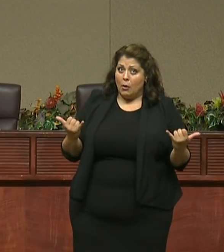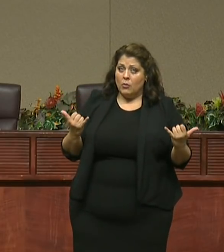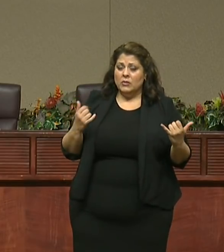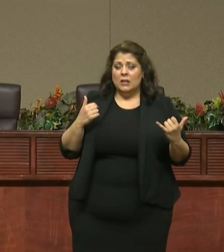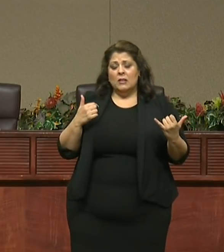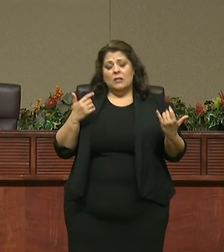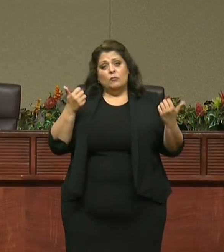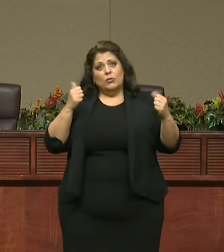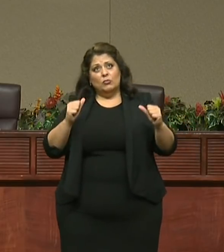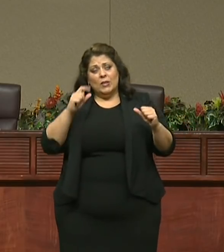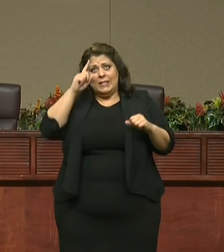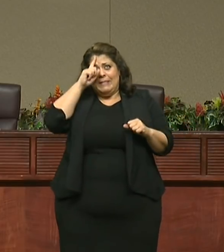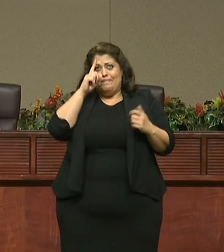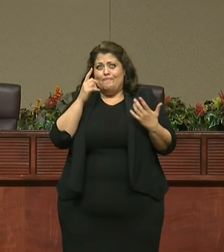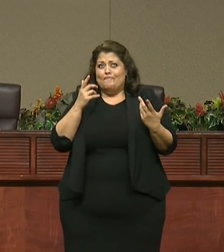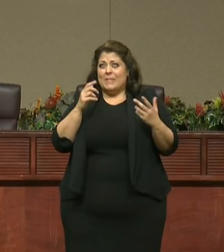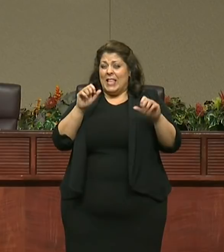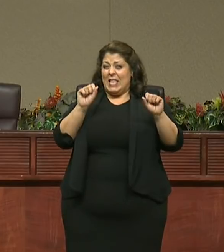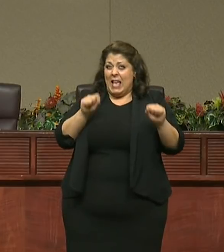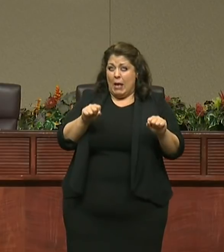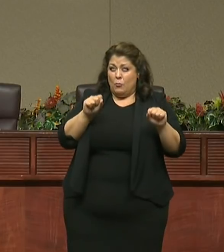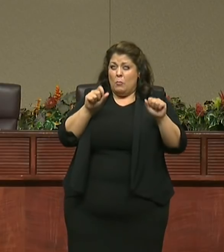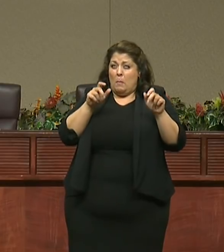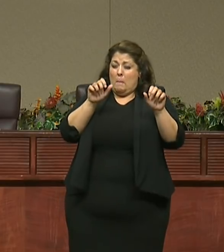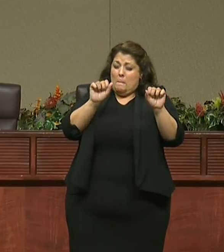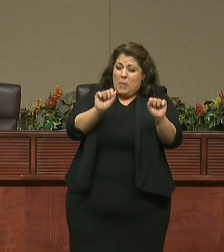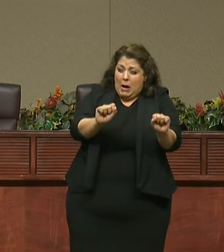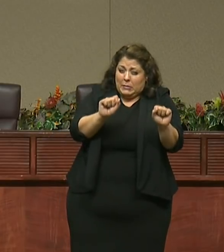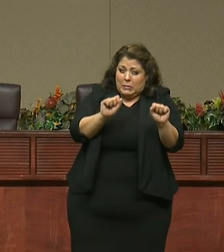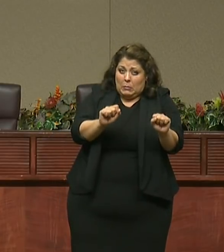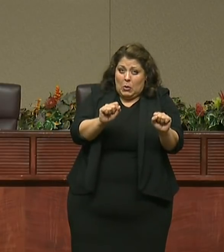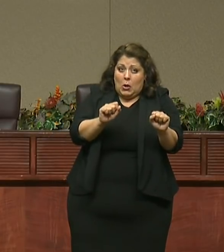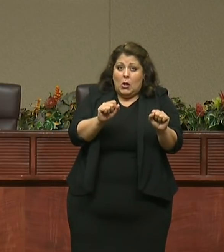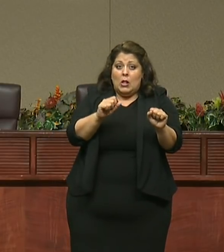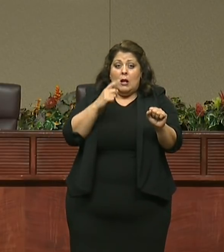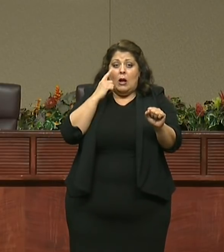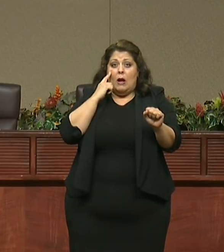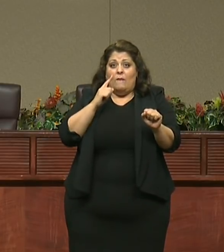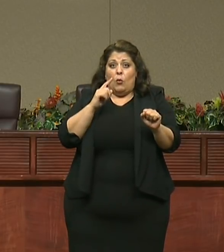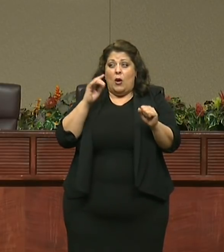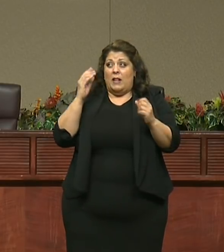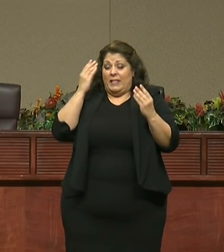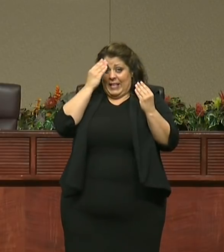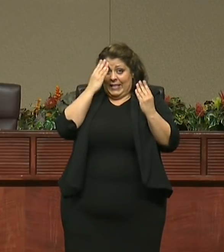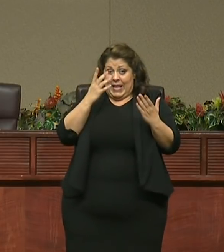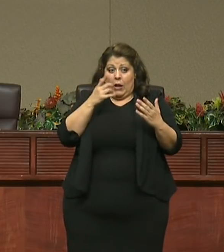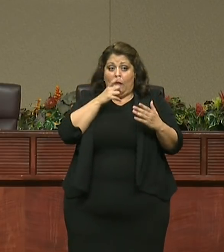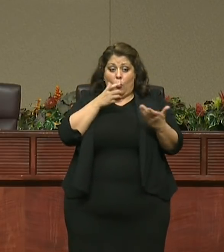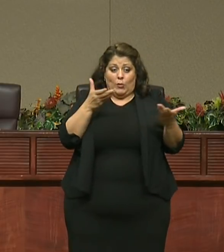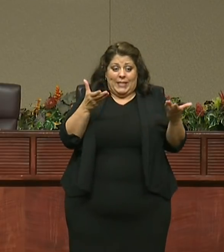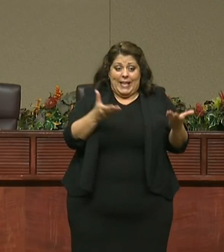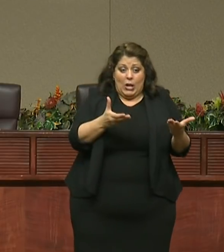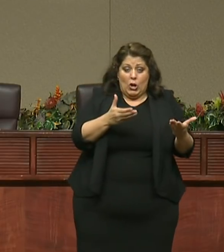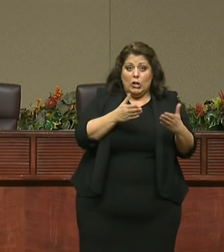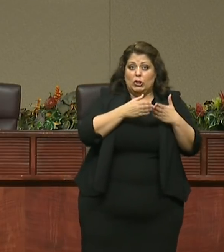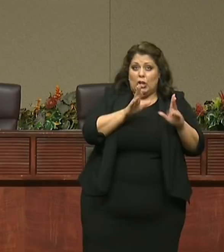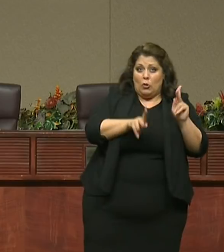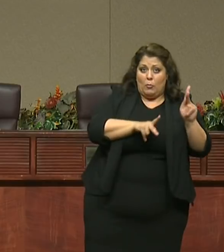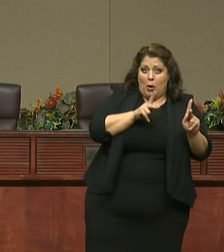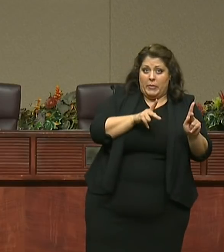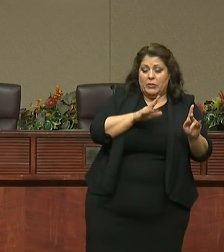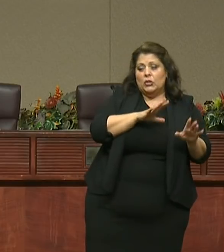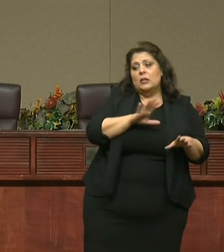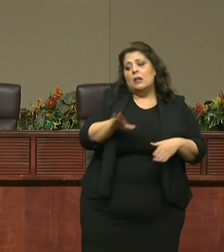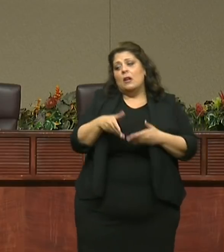it's technically feasible and possible, to segregate those two data, the one for our general population in the